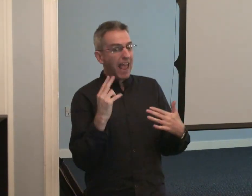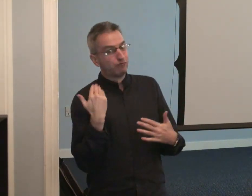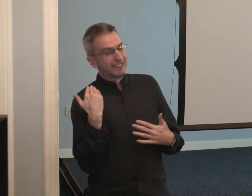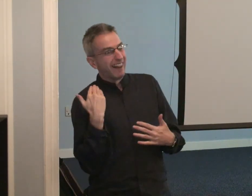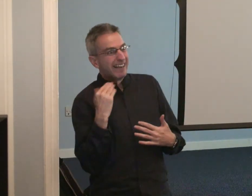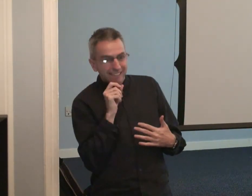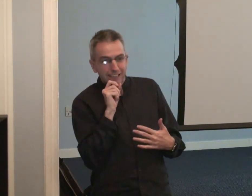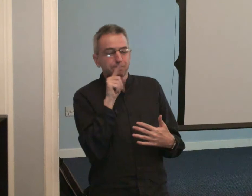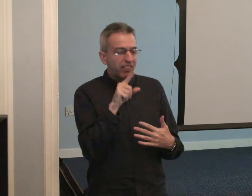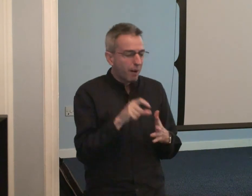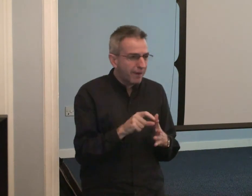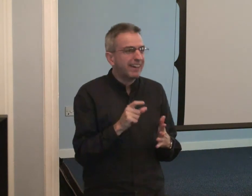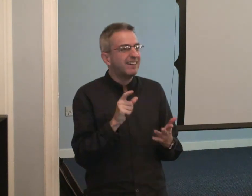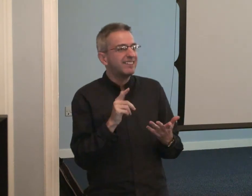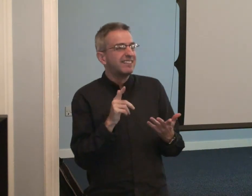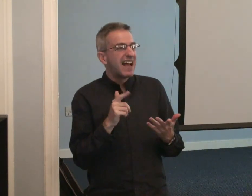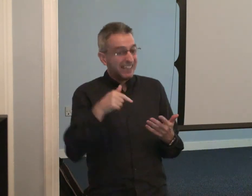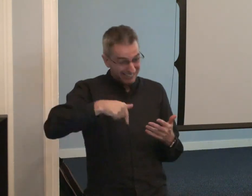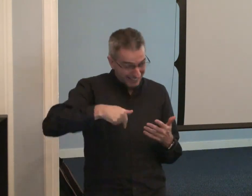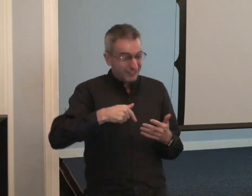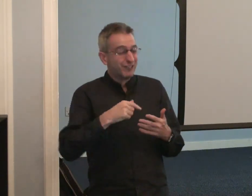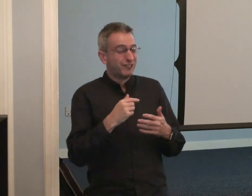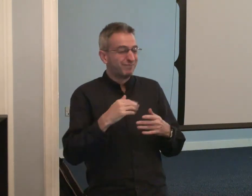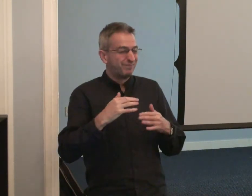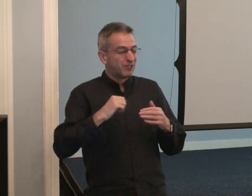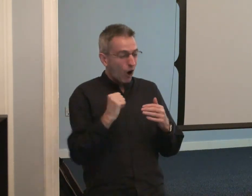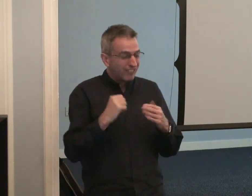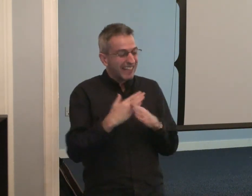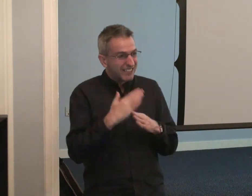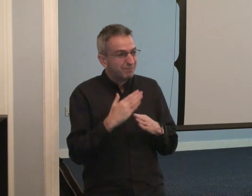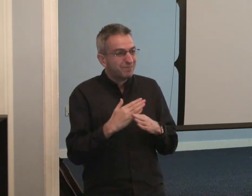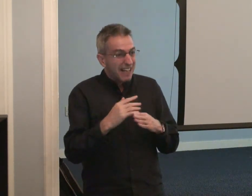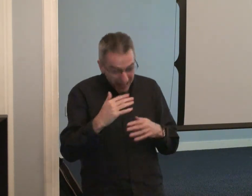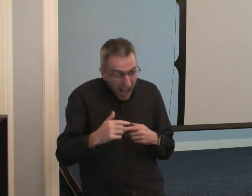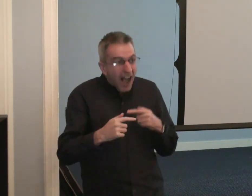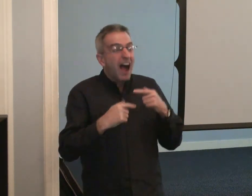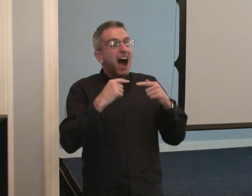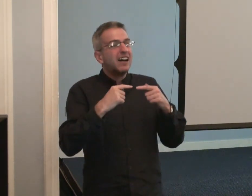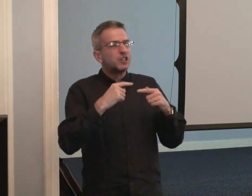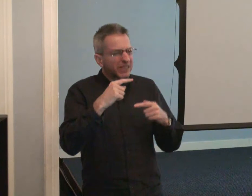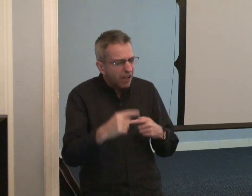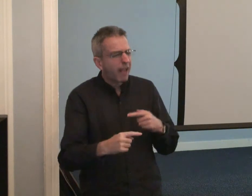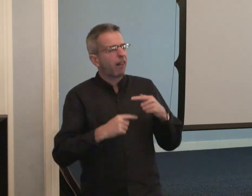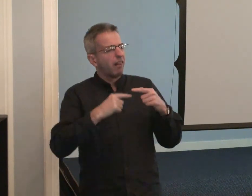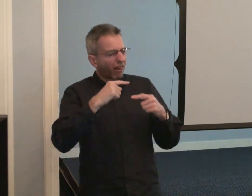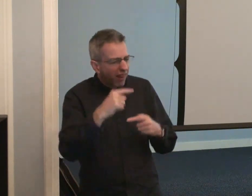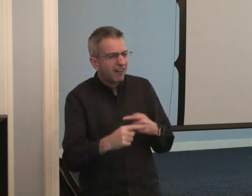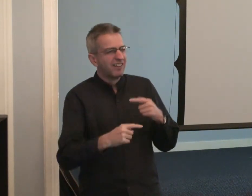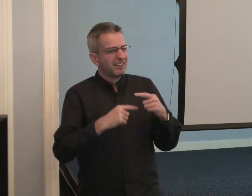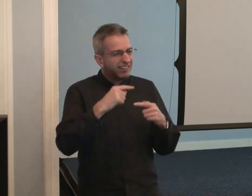busy and then things quieten down. And then we see recently the Split the Dummy campaign, you know, the Scotland activism around the BSL bill. So I think things like